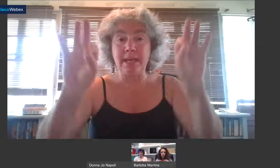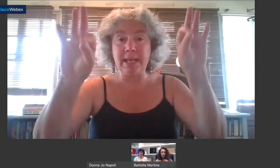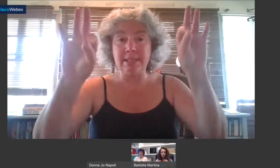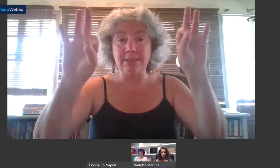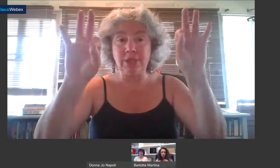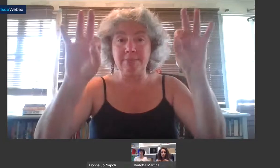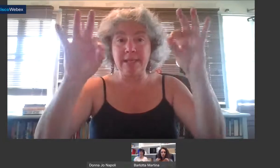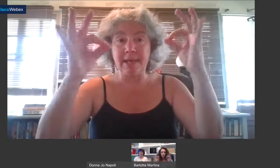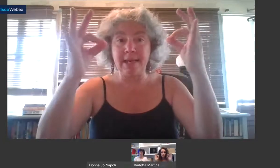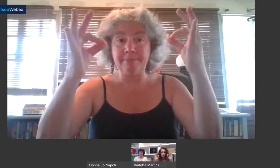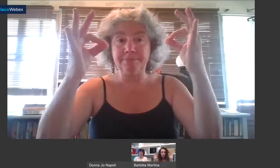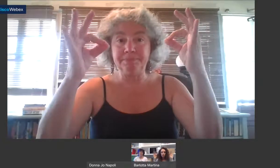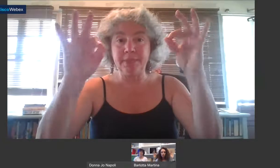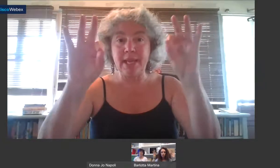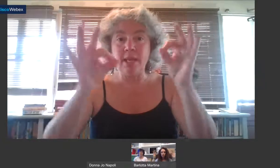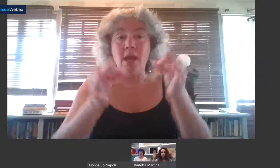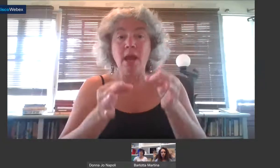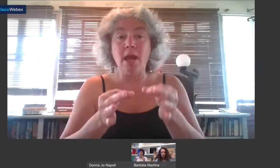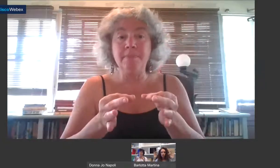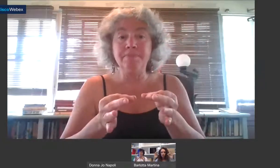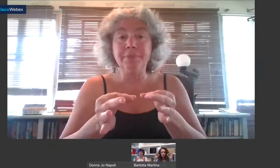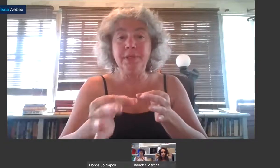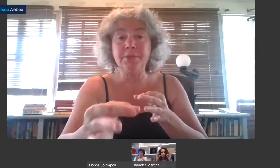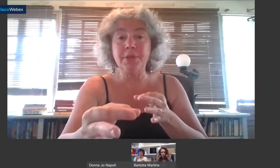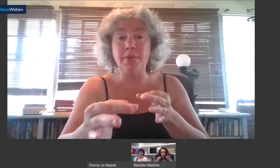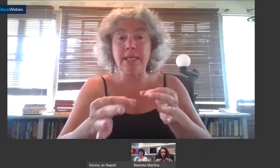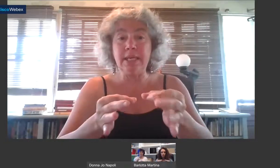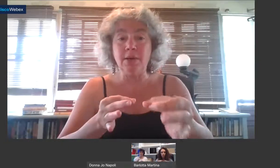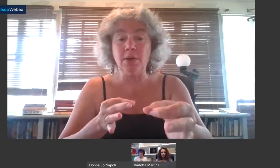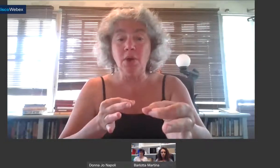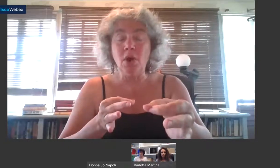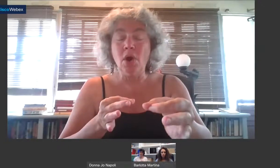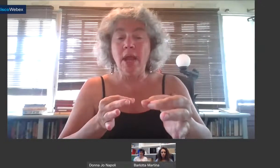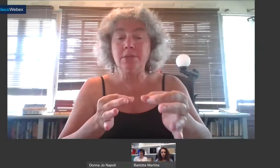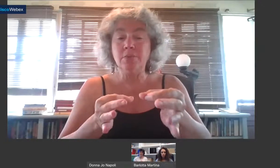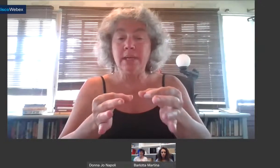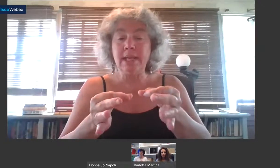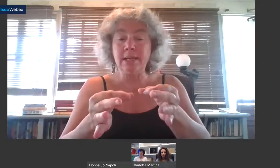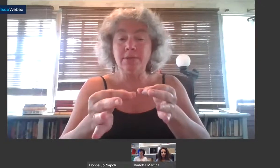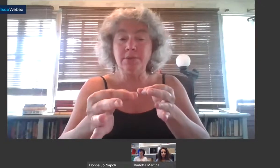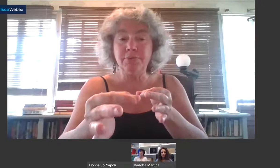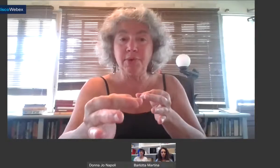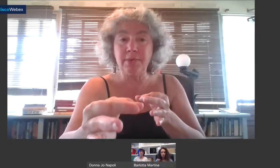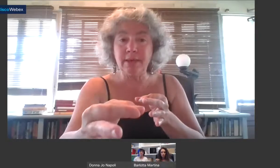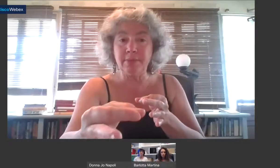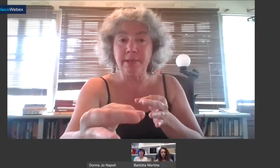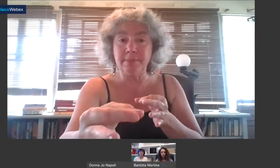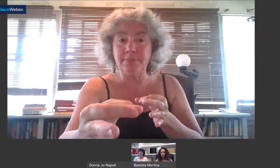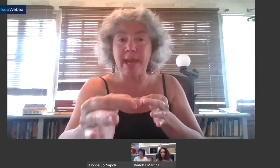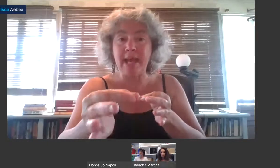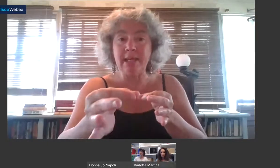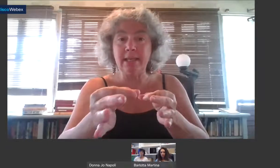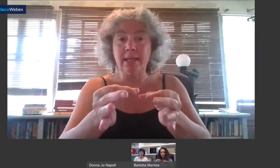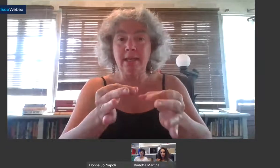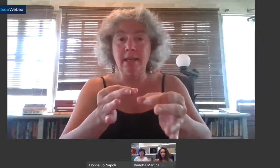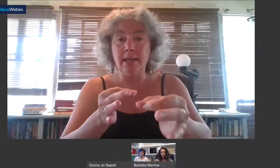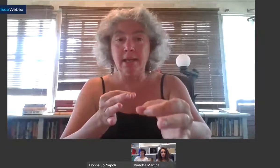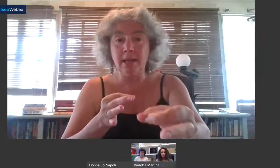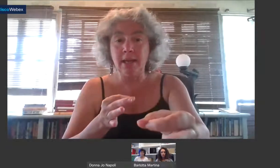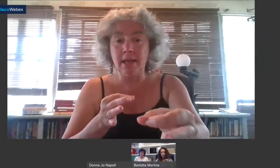hand is shaped like that. Okay, so here, as one hand goes forward, the other comes back, and